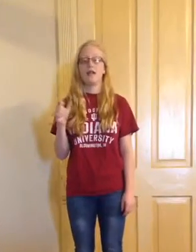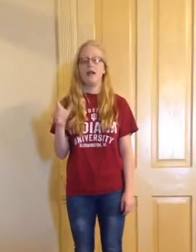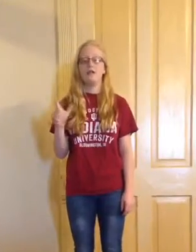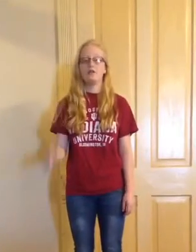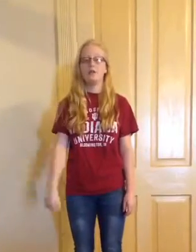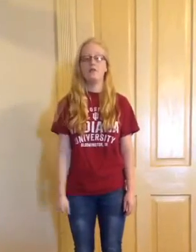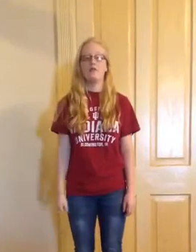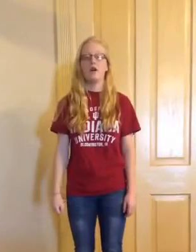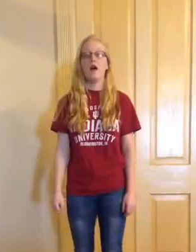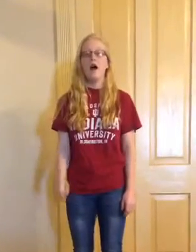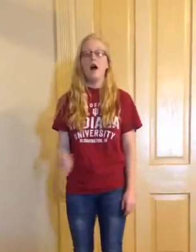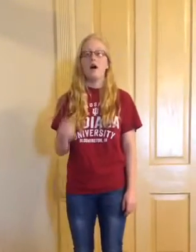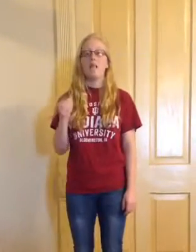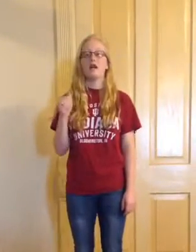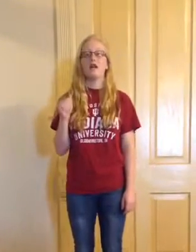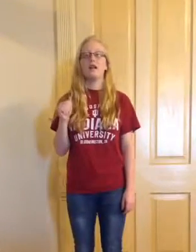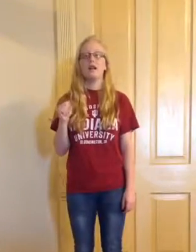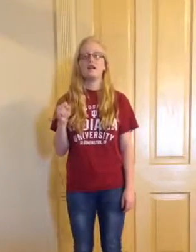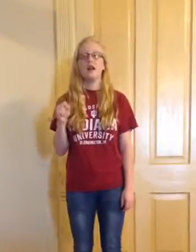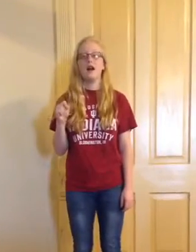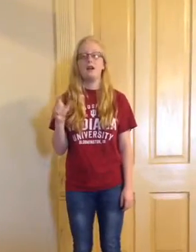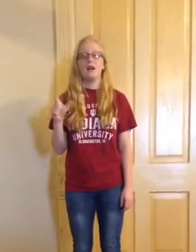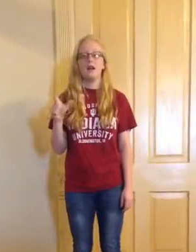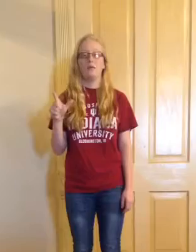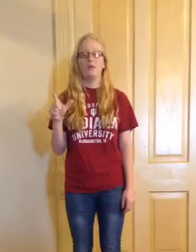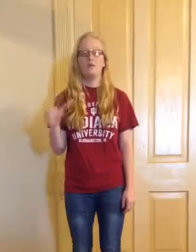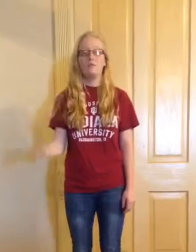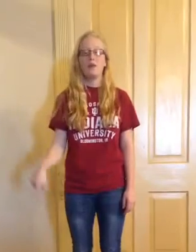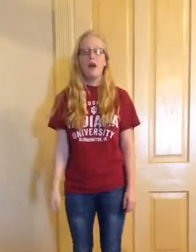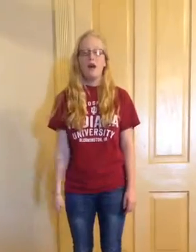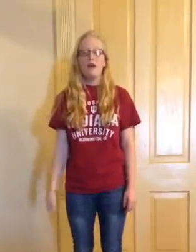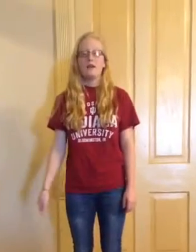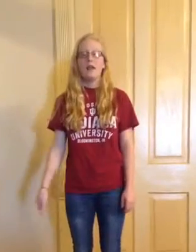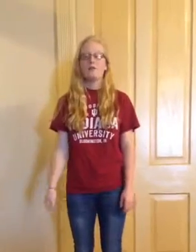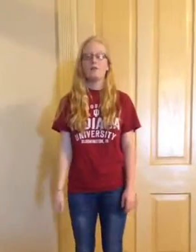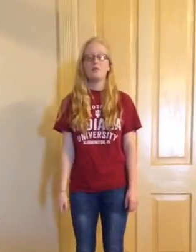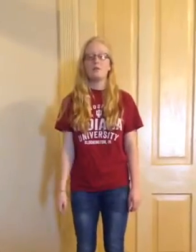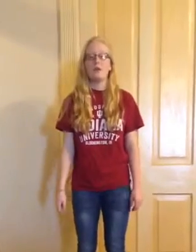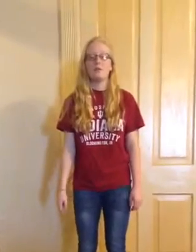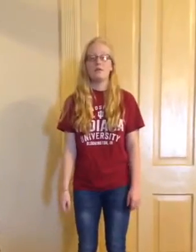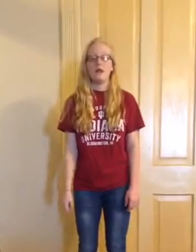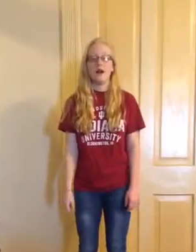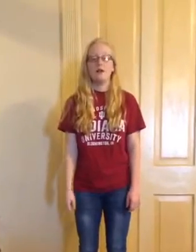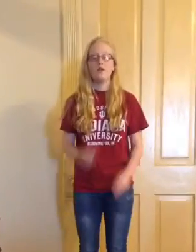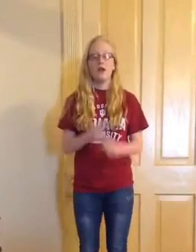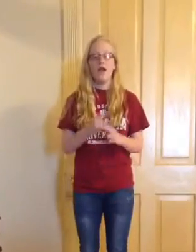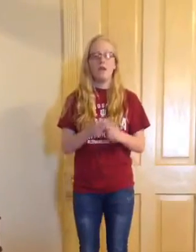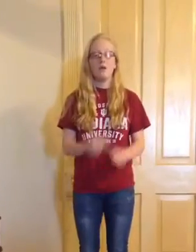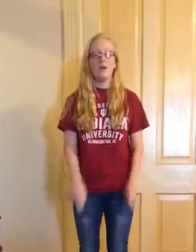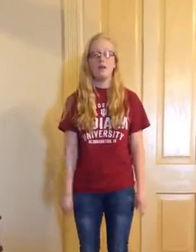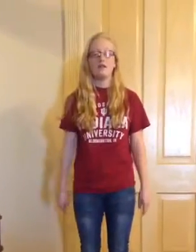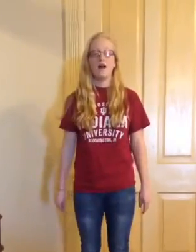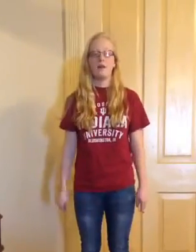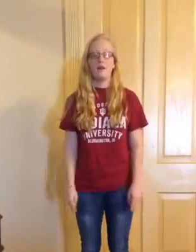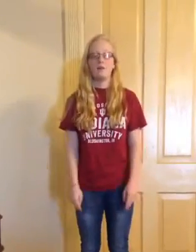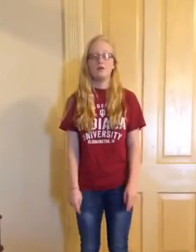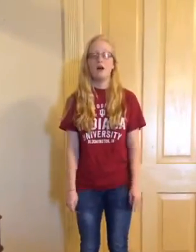ASL is short for American Sign Language. Today's goal is to be able to sign your name in sign language.